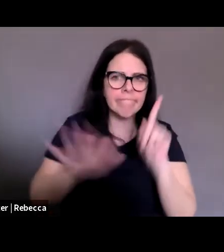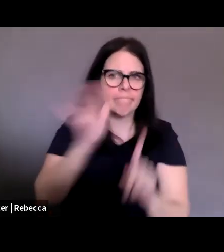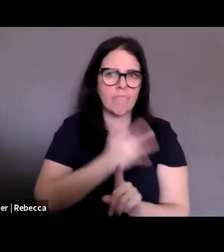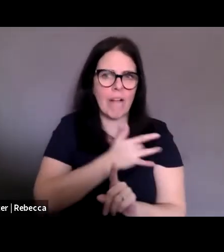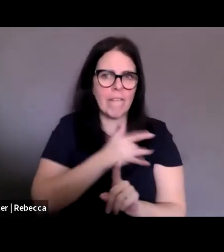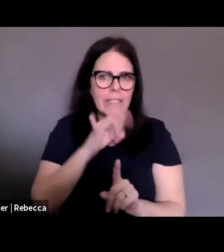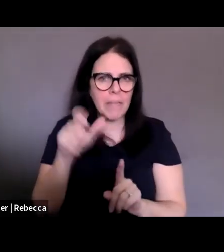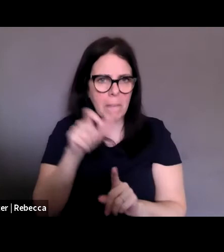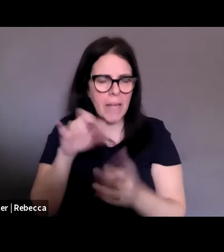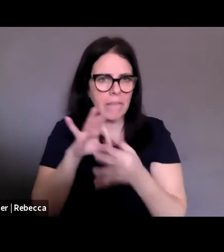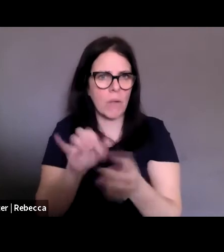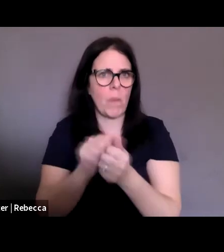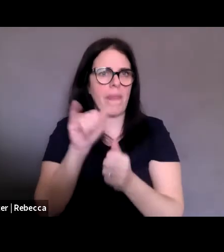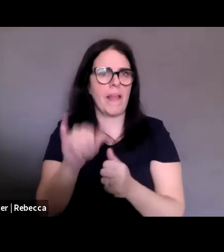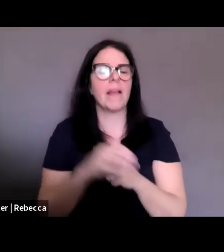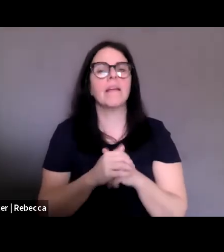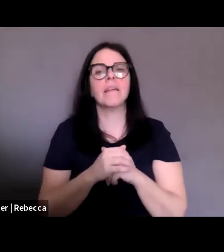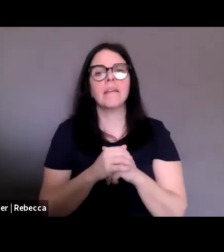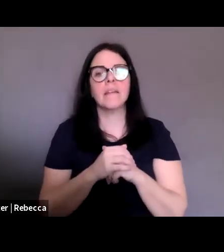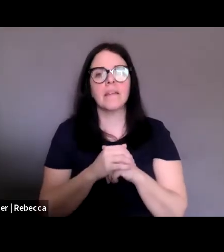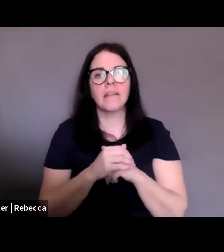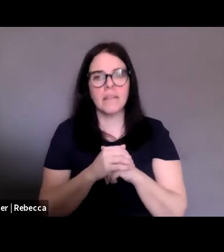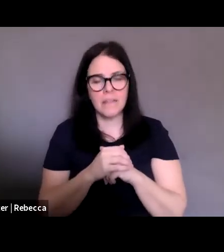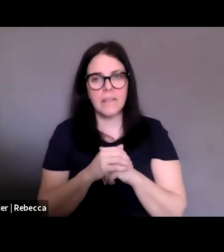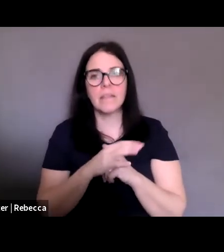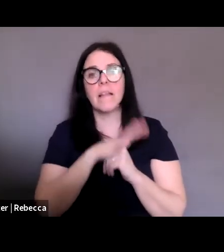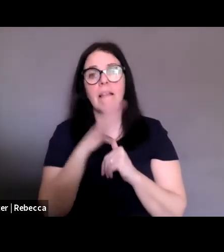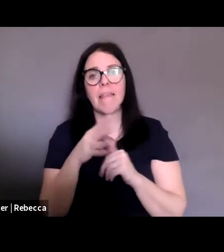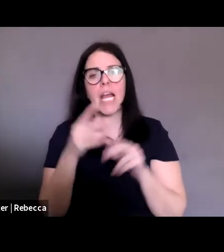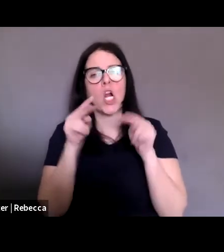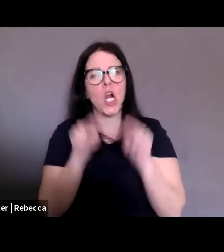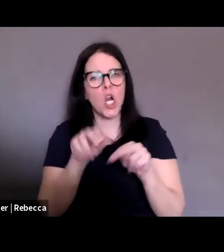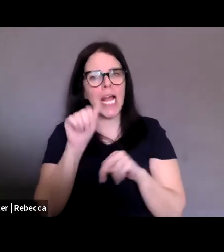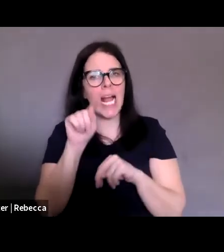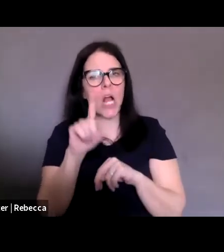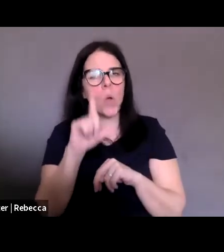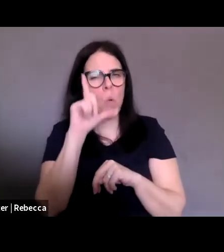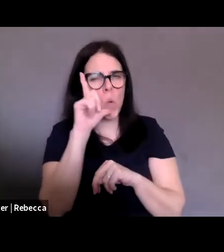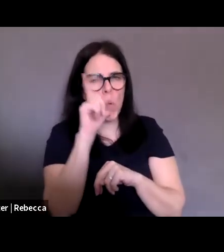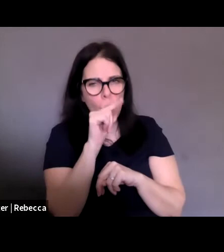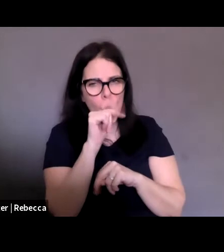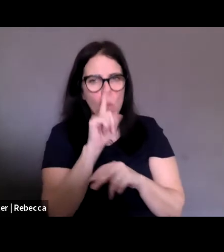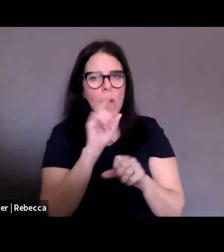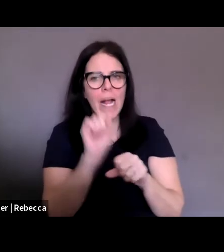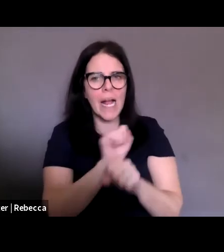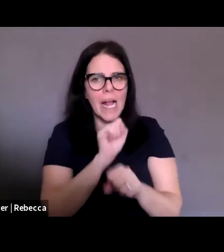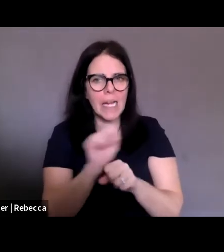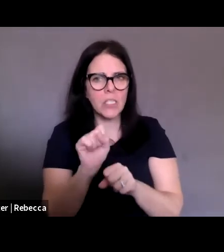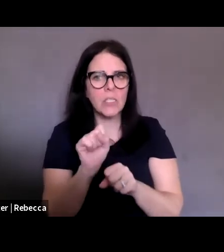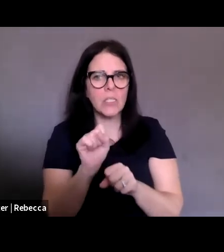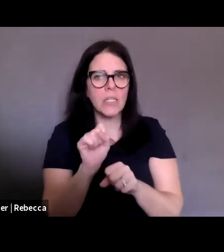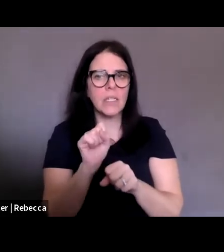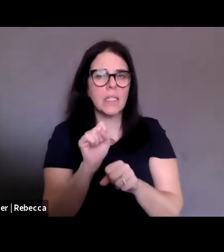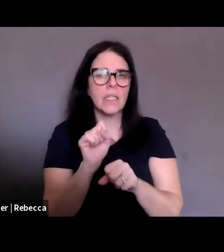and then looking at who is actually accusing those women